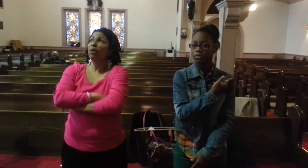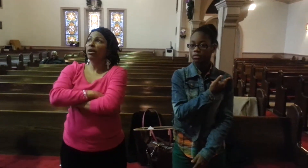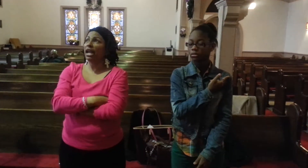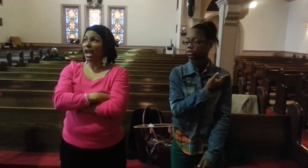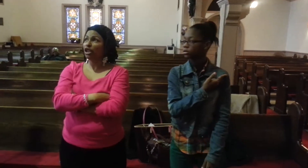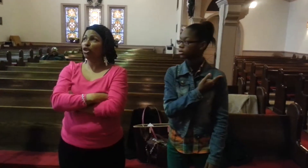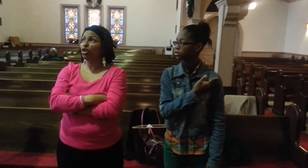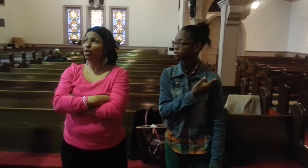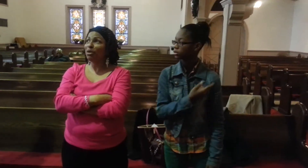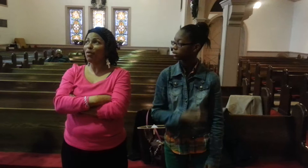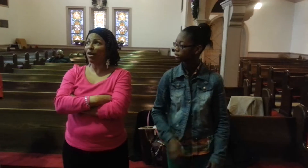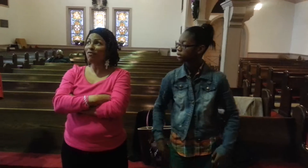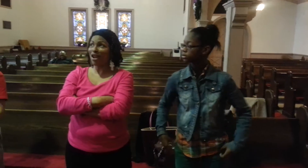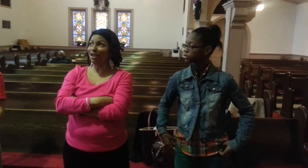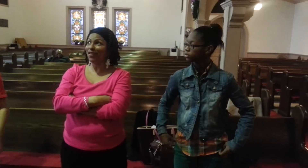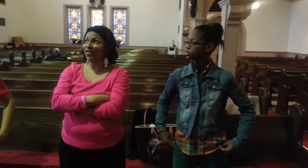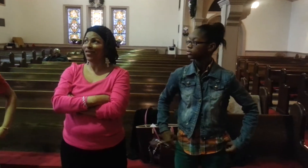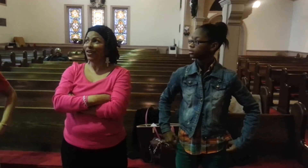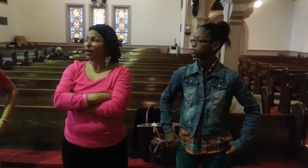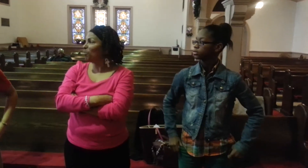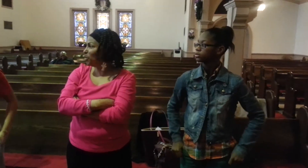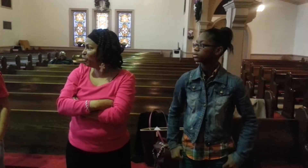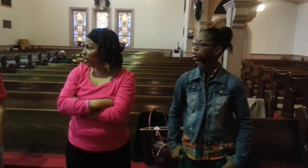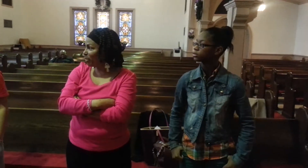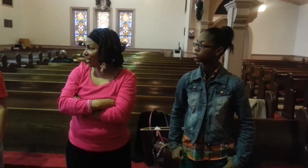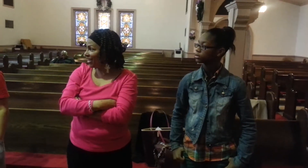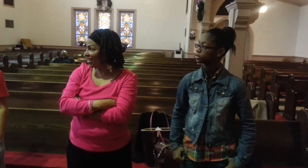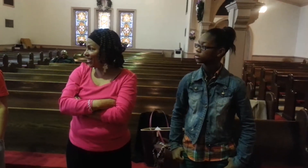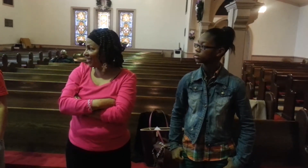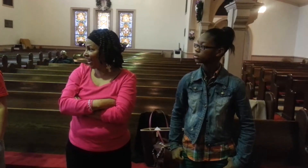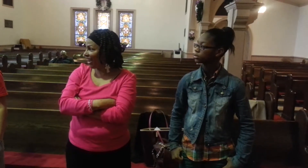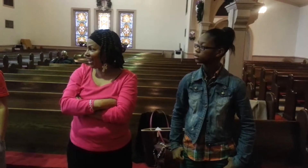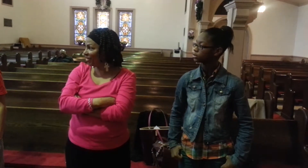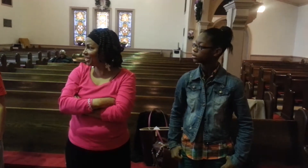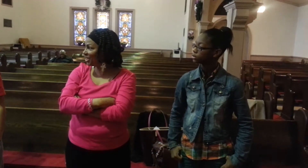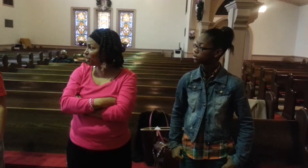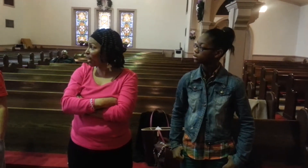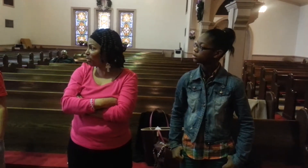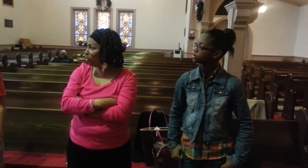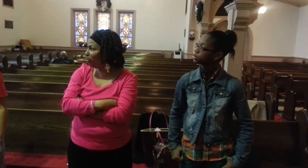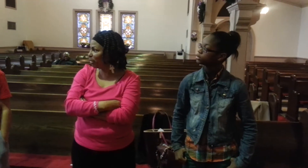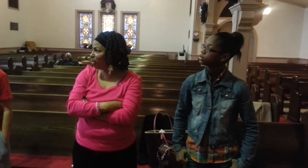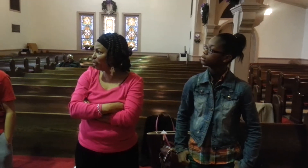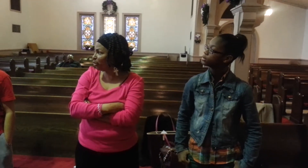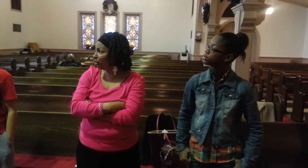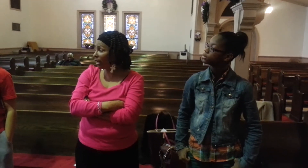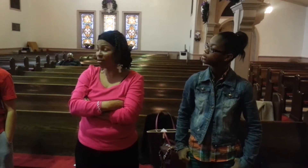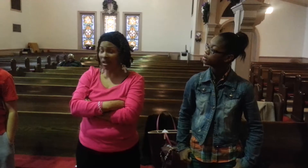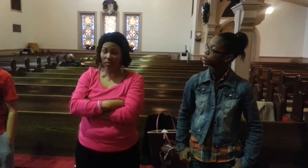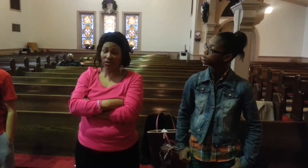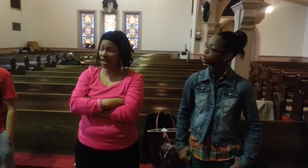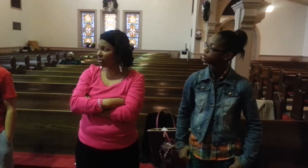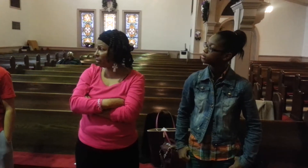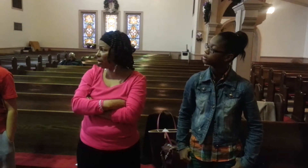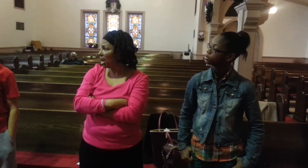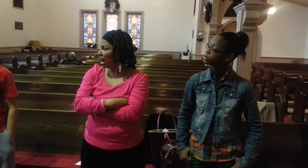going to ask you to do me one favor. Move with me. Okay? I want you to just try to move with me when you do it. I don't care if your signs are wrong. I want